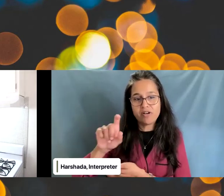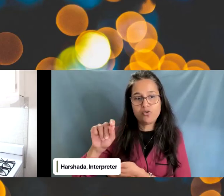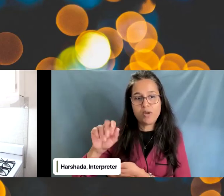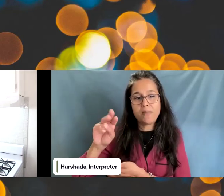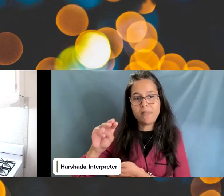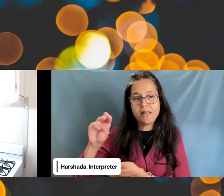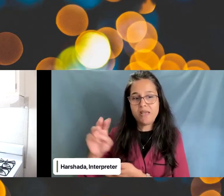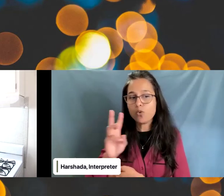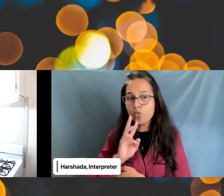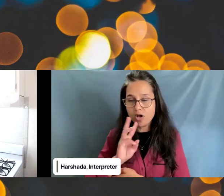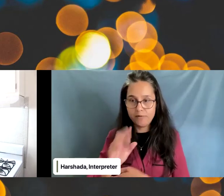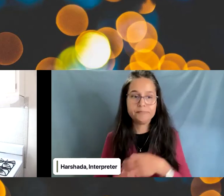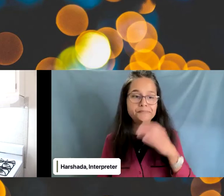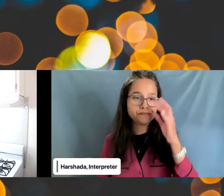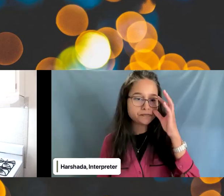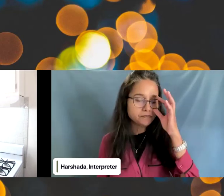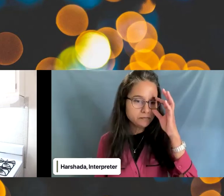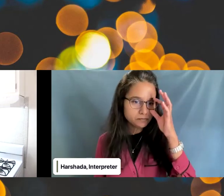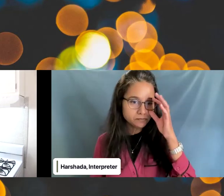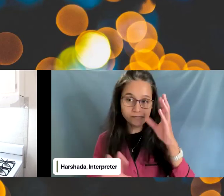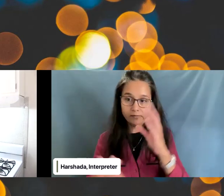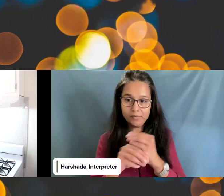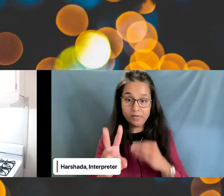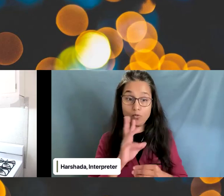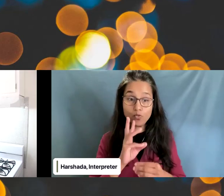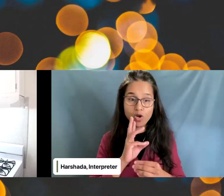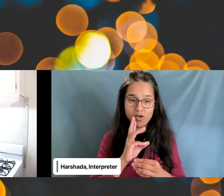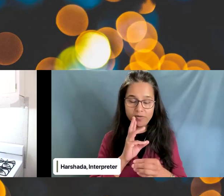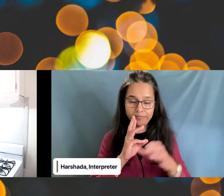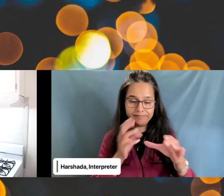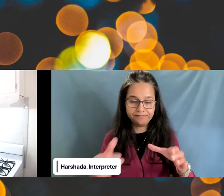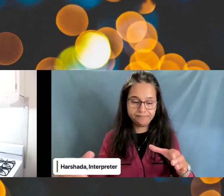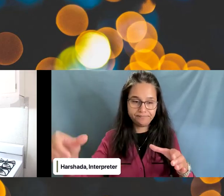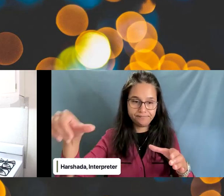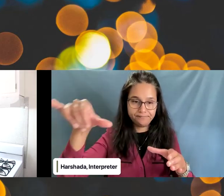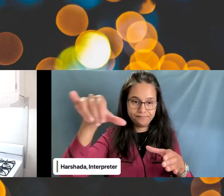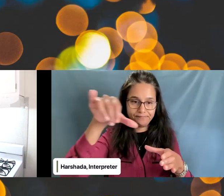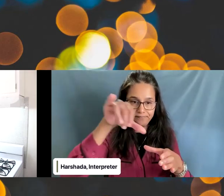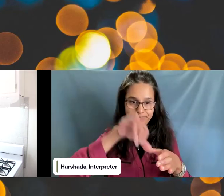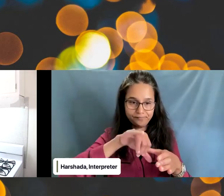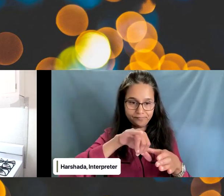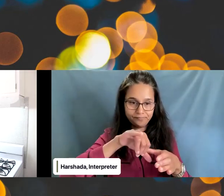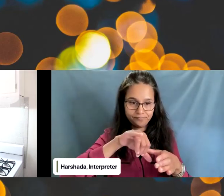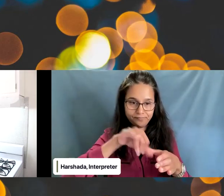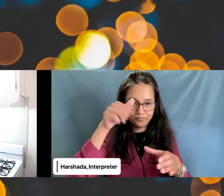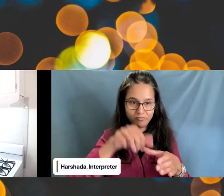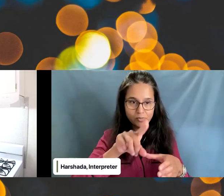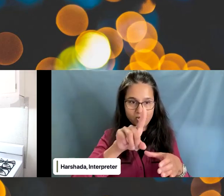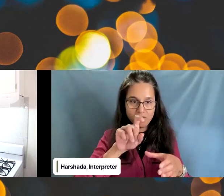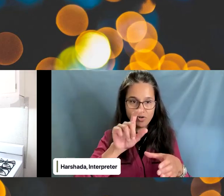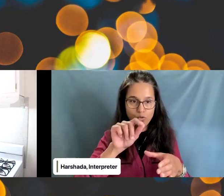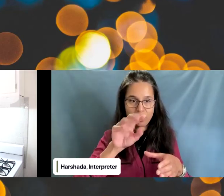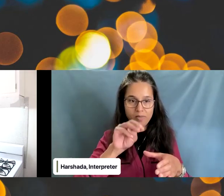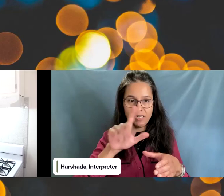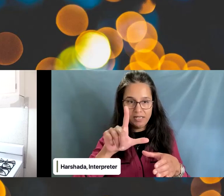water. So just add your water to your little saucepan, 1/2 cup or 120 milliliters.